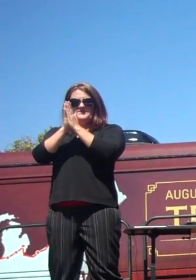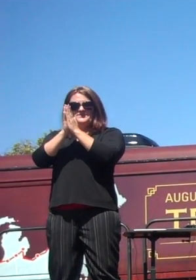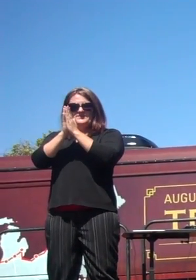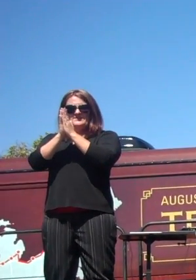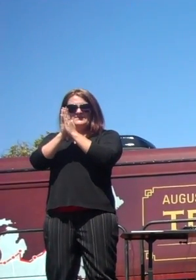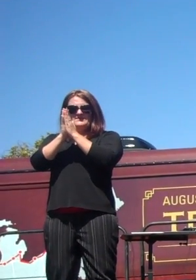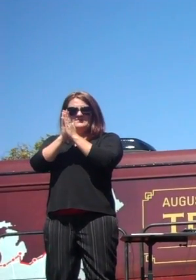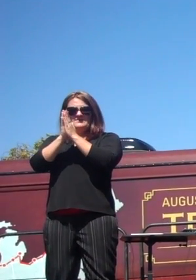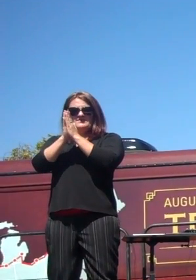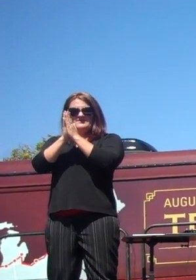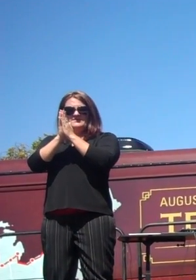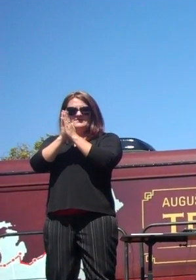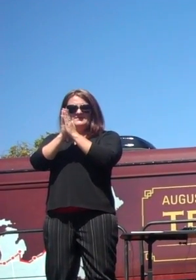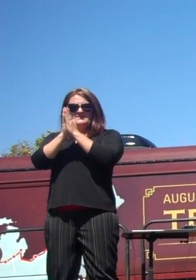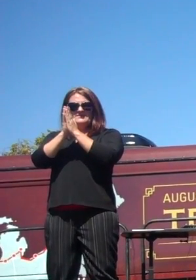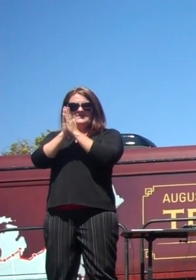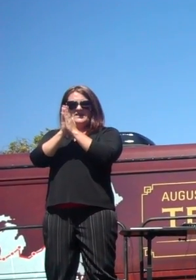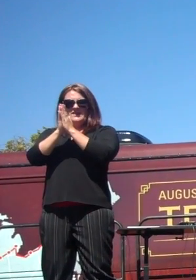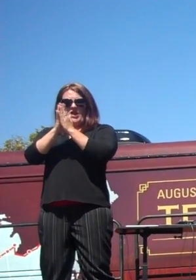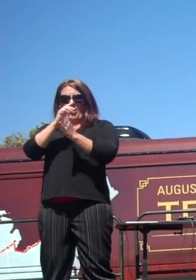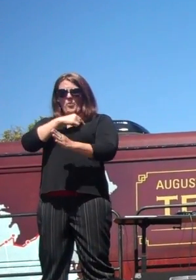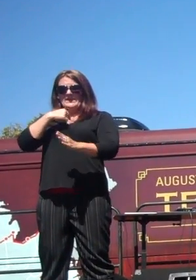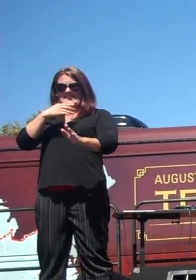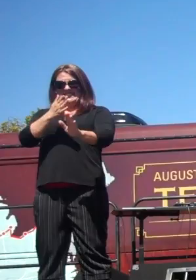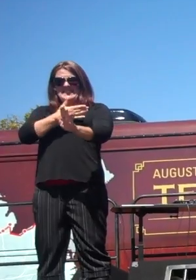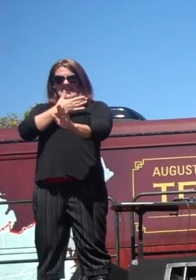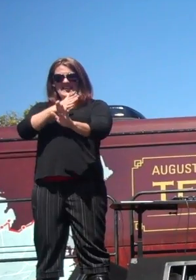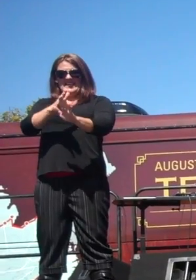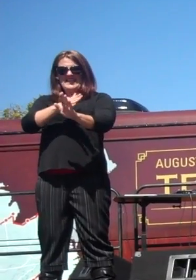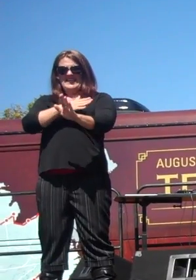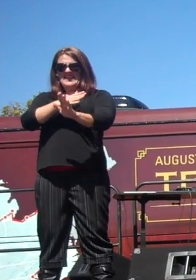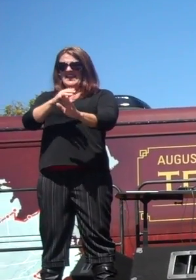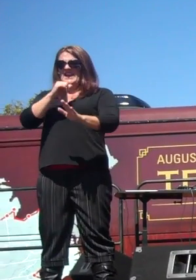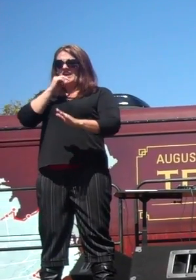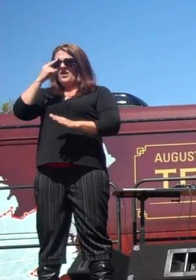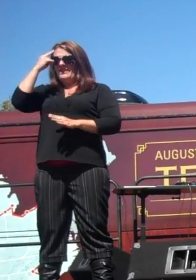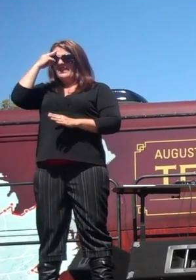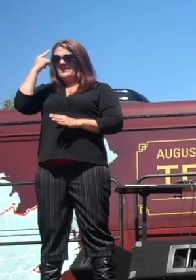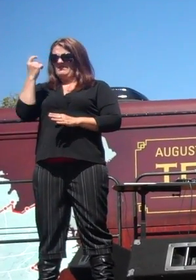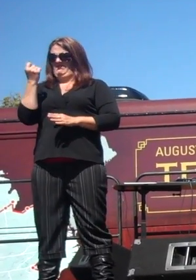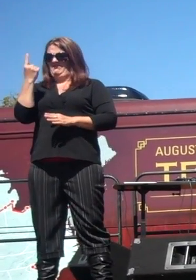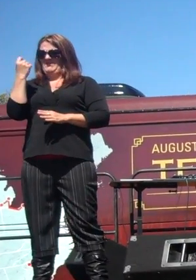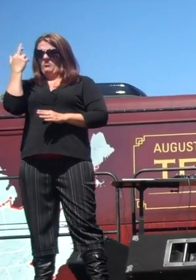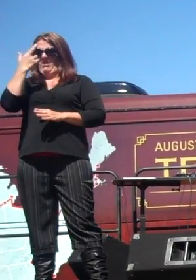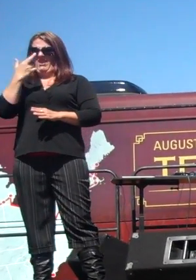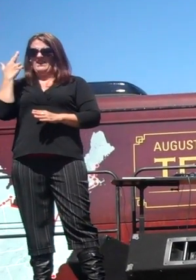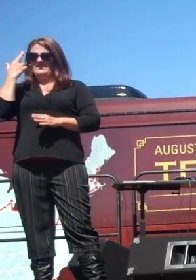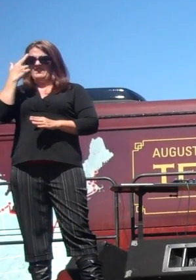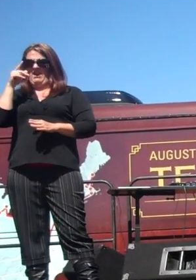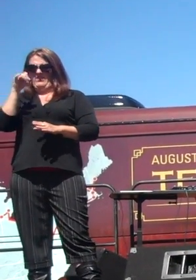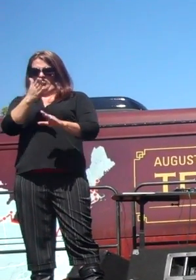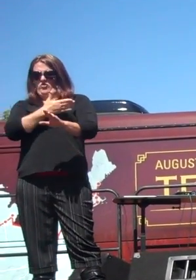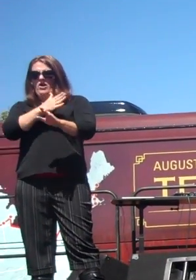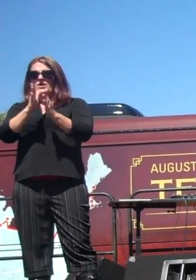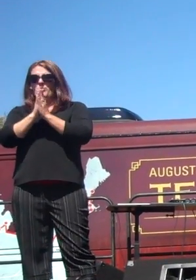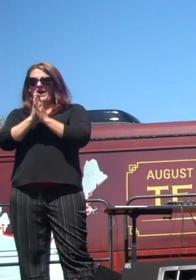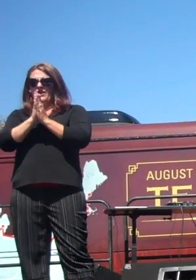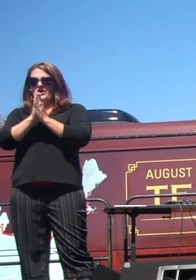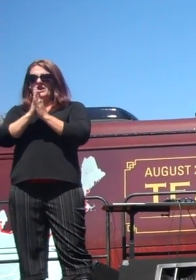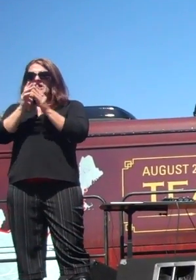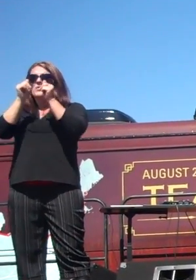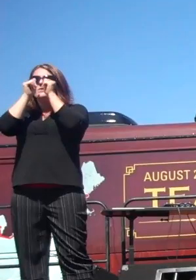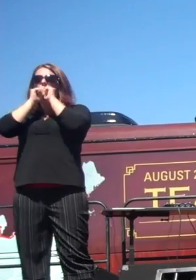that when we sing it, I don't think we realize it's a prayer. We need to